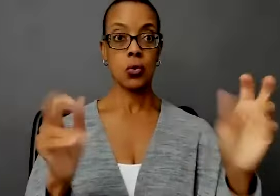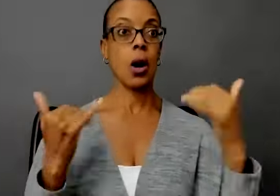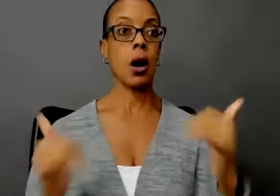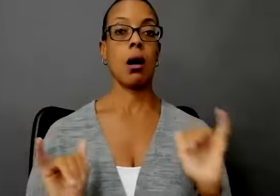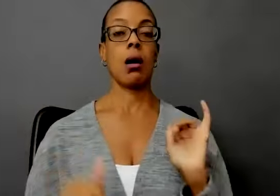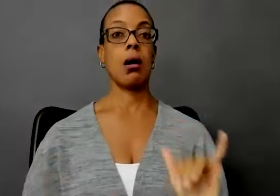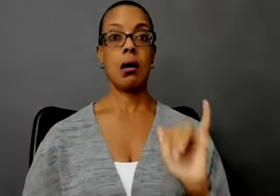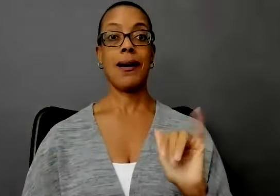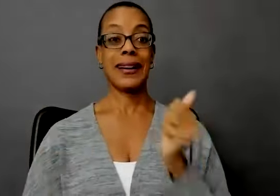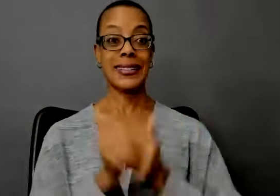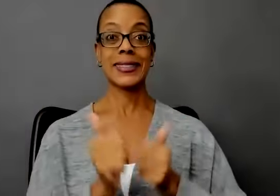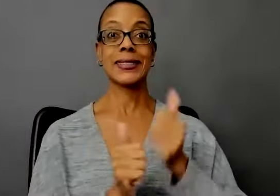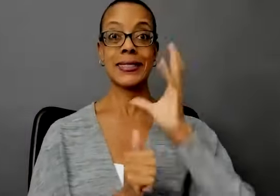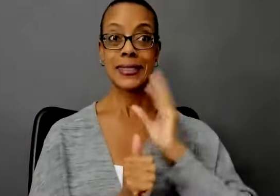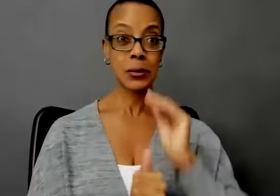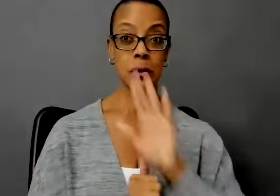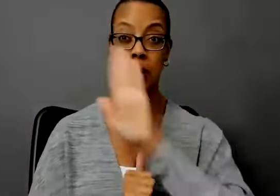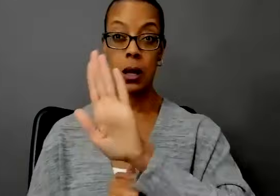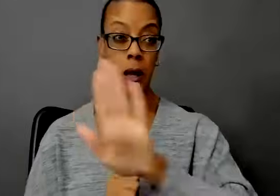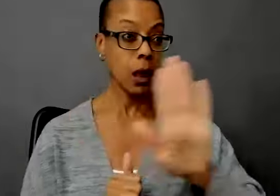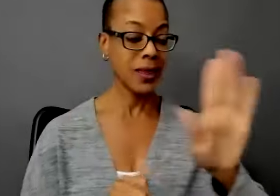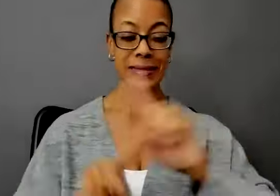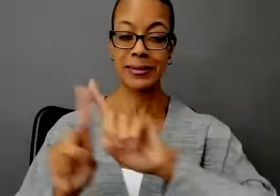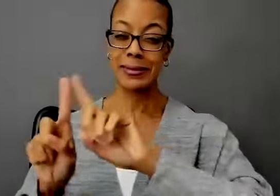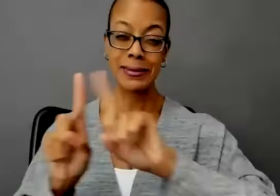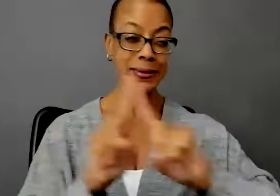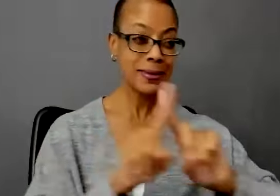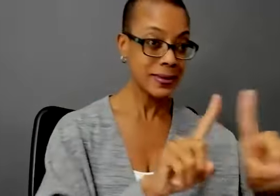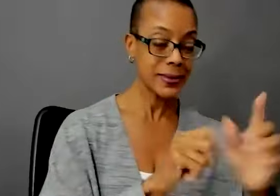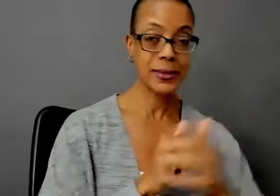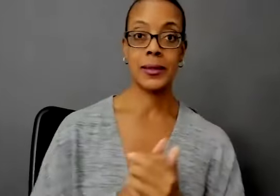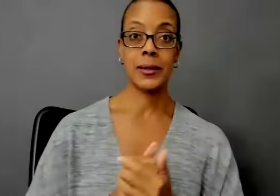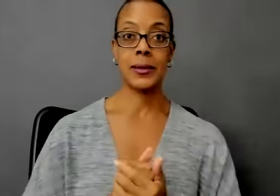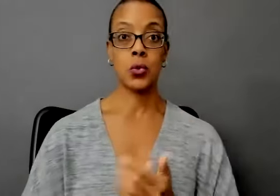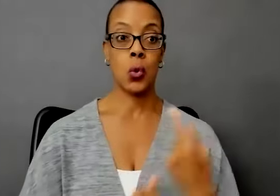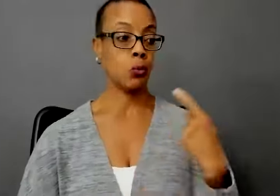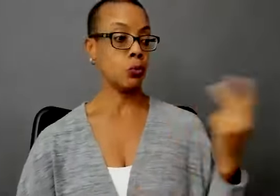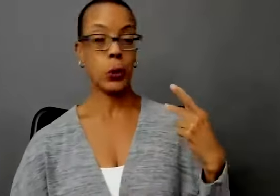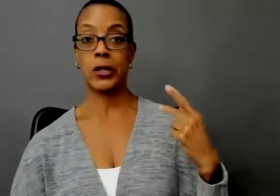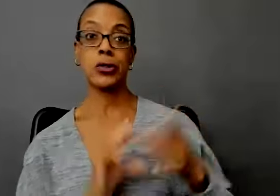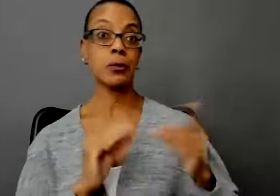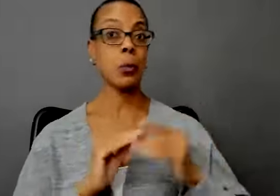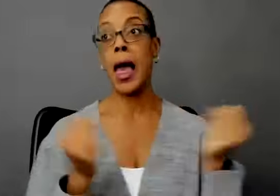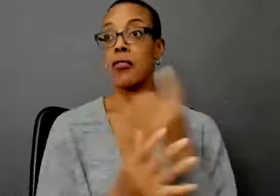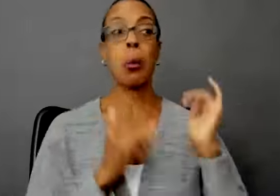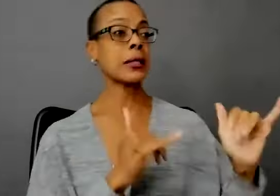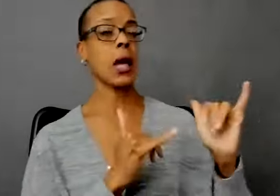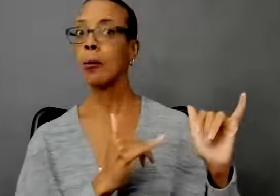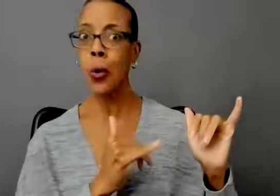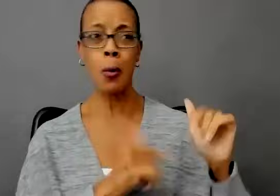experience across Canada was vastly different. We knew that we couldn't speak for everybody, but we wanted to be very intentional and worked really hard